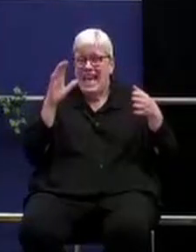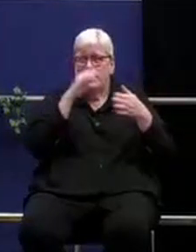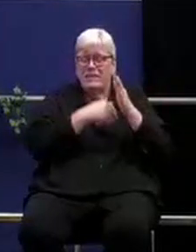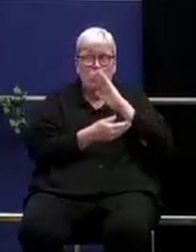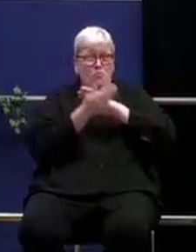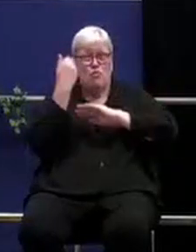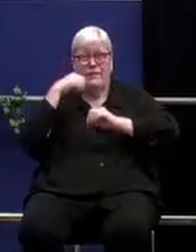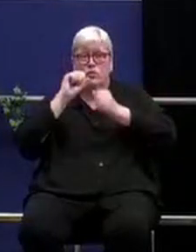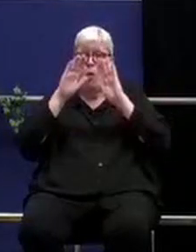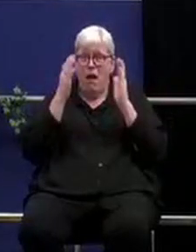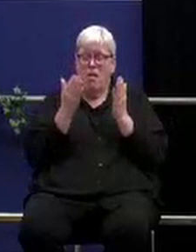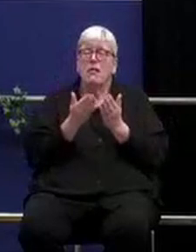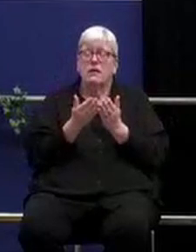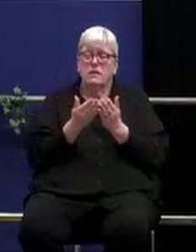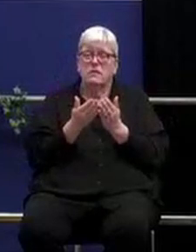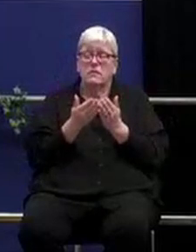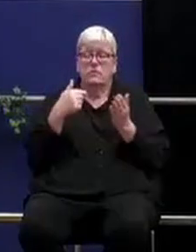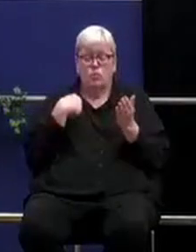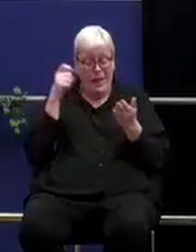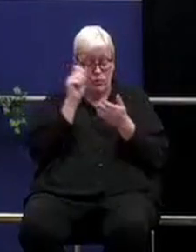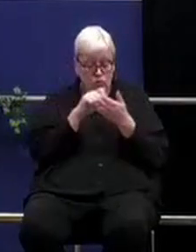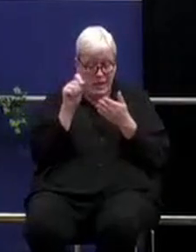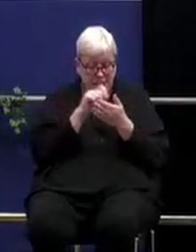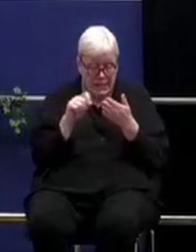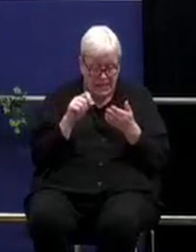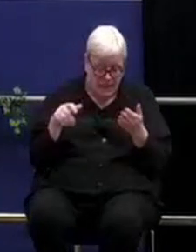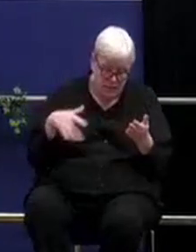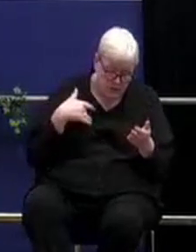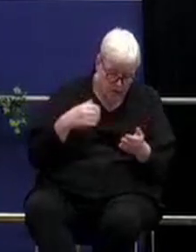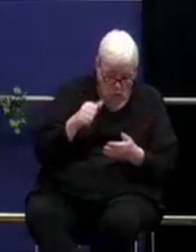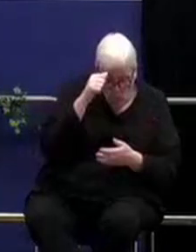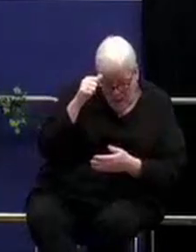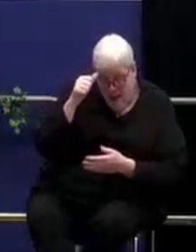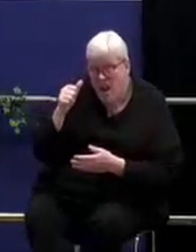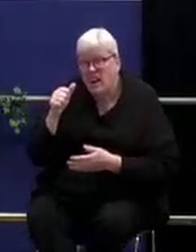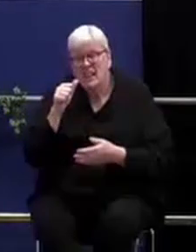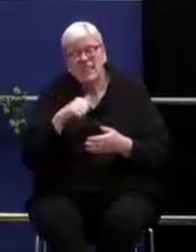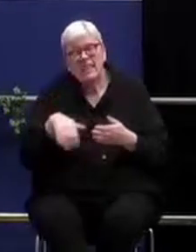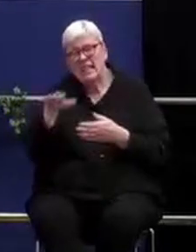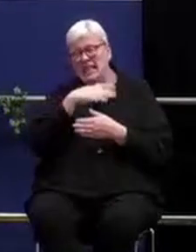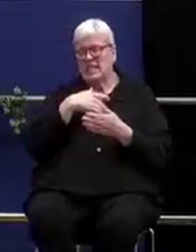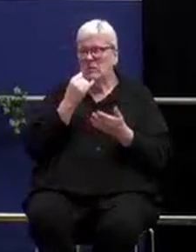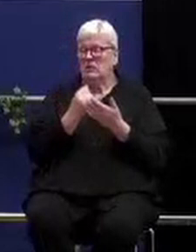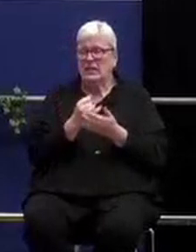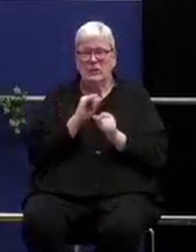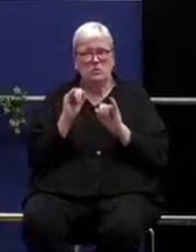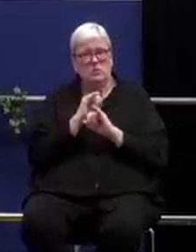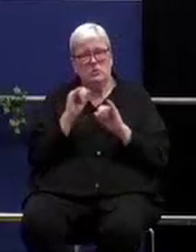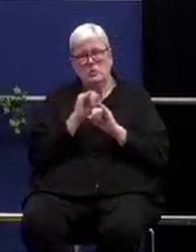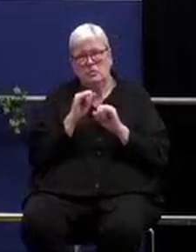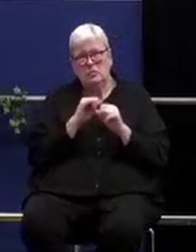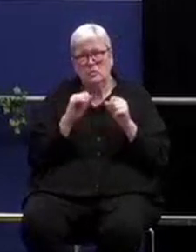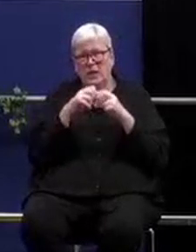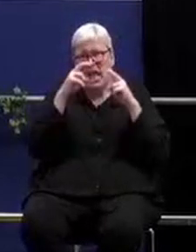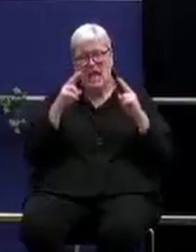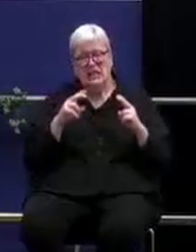world. When I was writing it, I was aware that the space was very bleak. So, you know, you can't, you